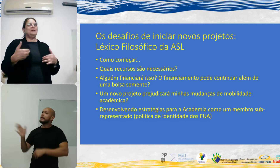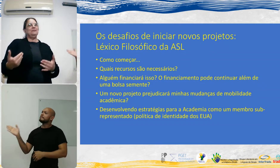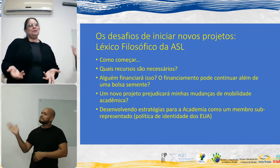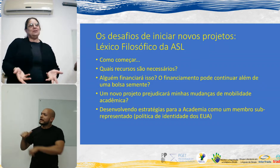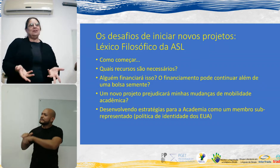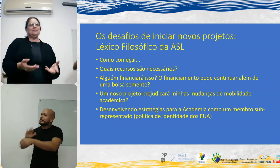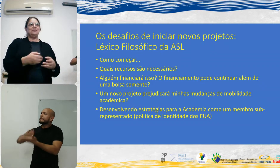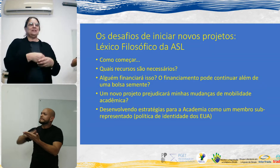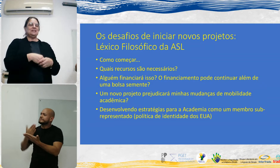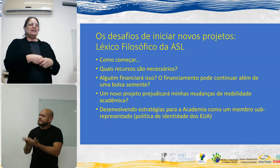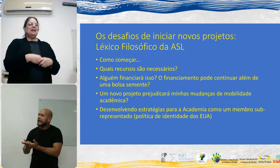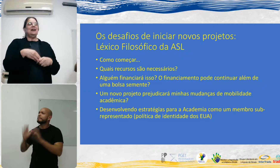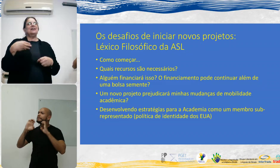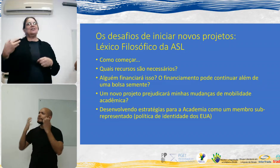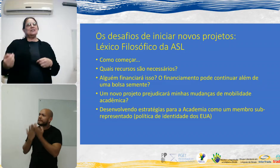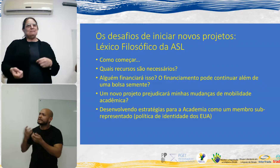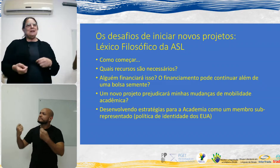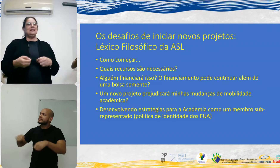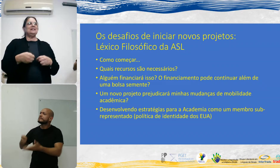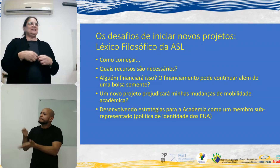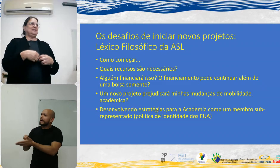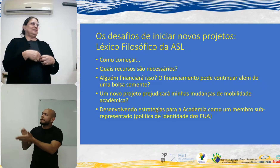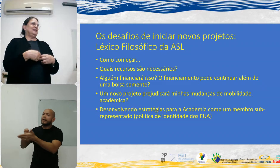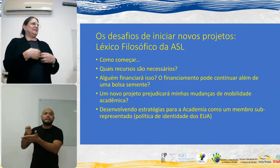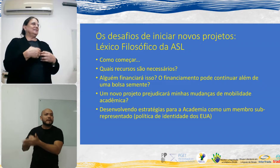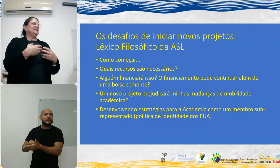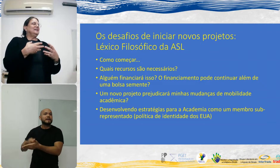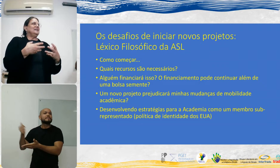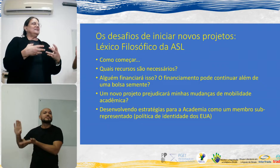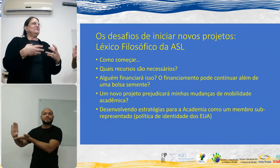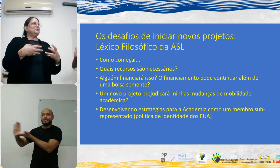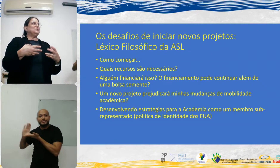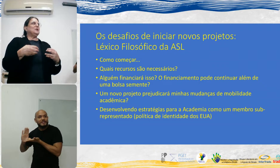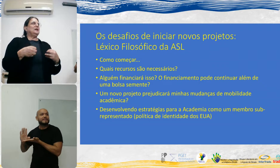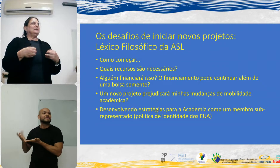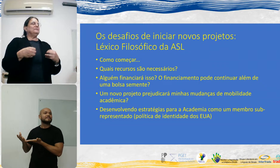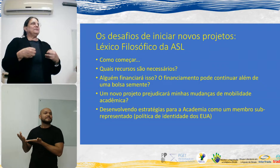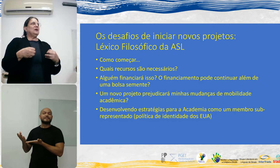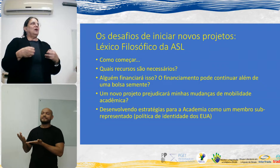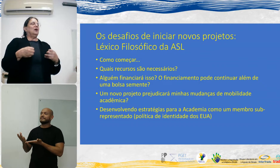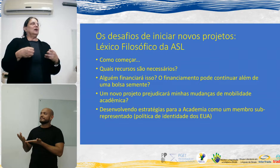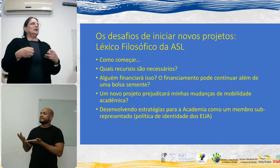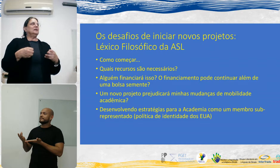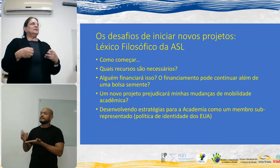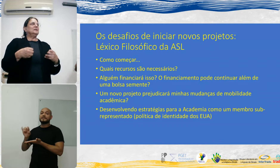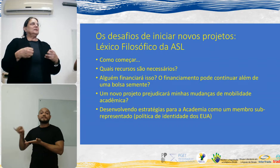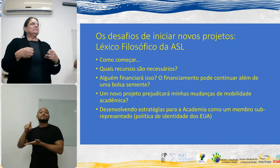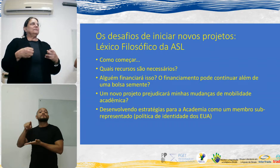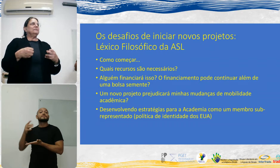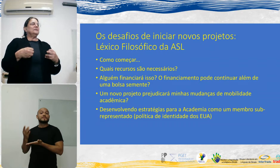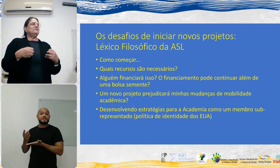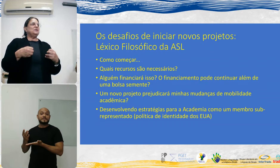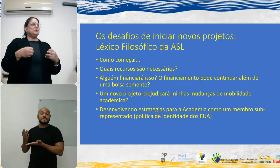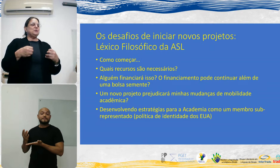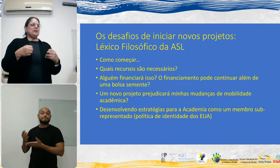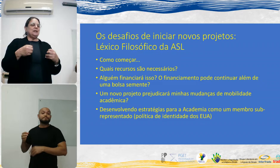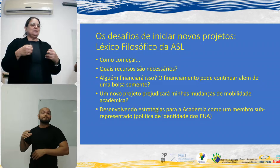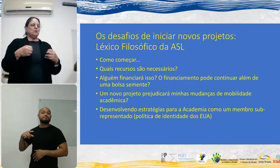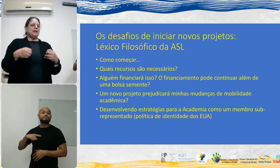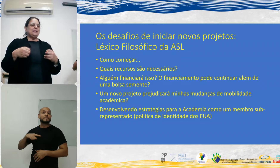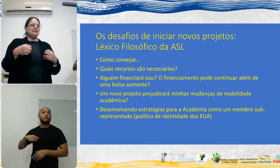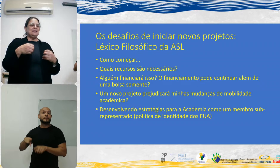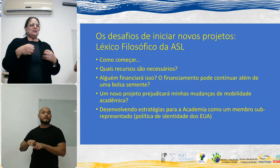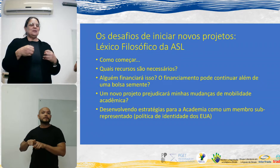time at every conference, and that costs money, and if you are viewed